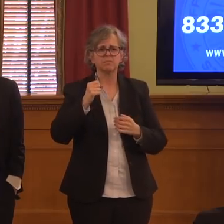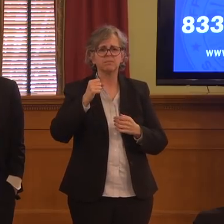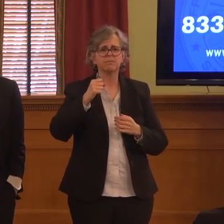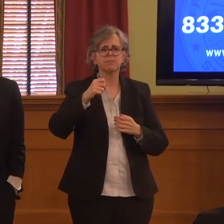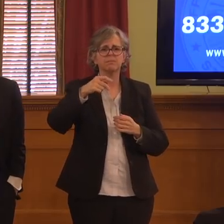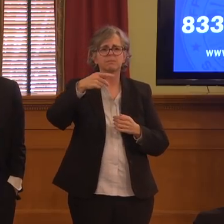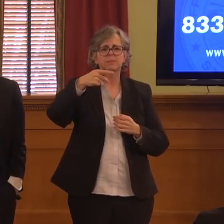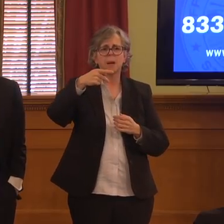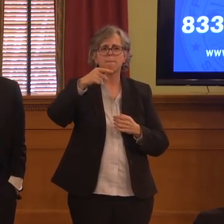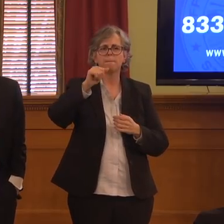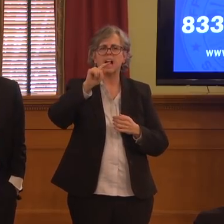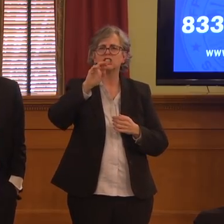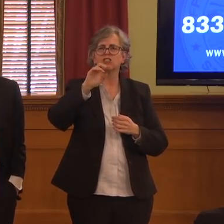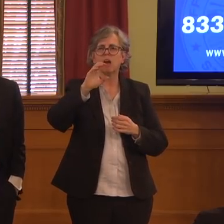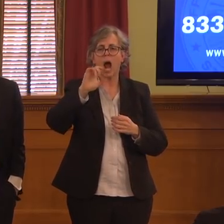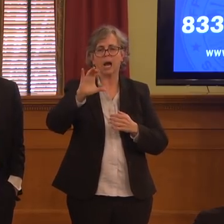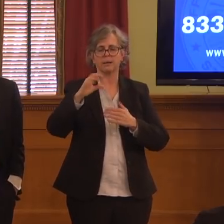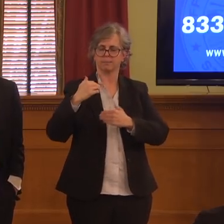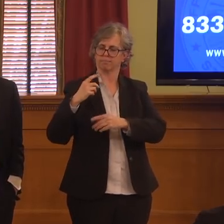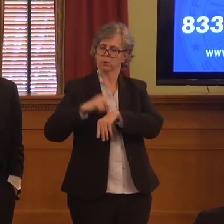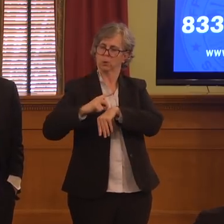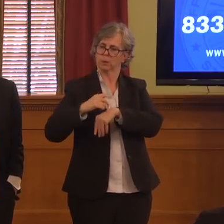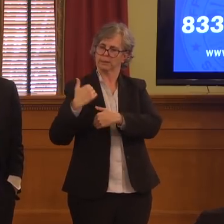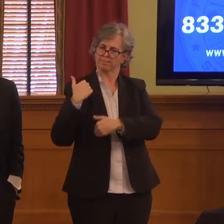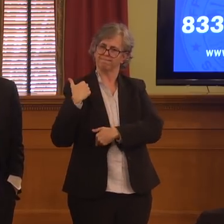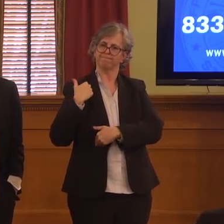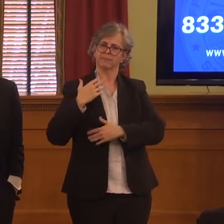need. They can do that at